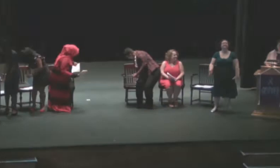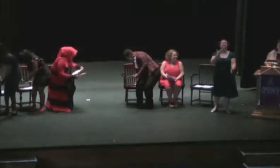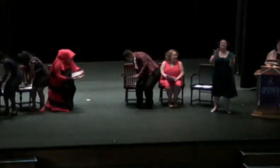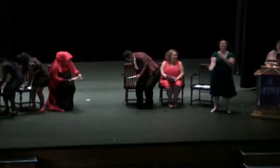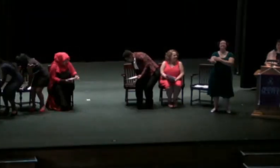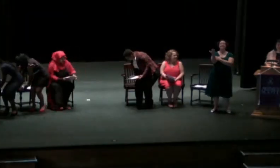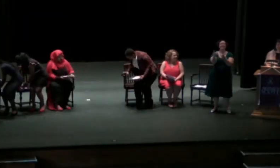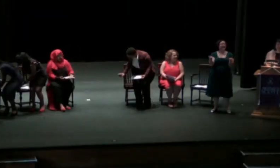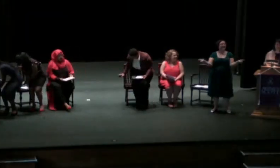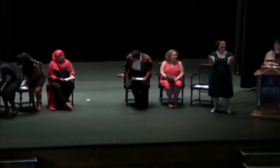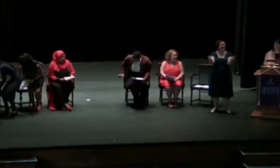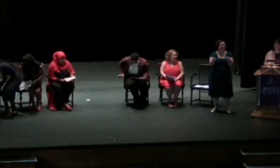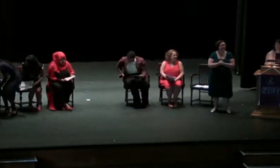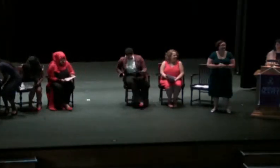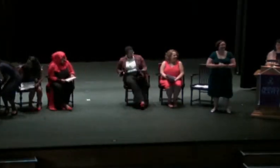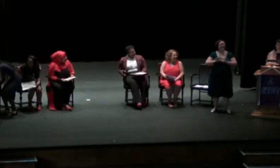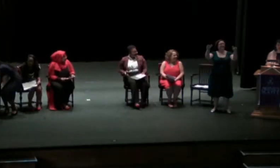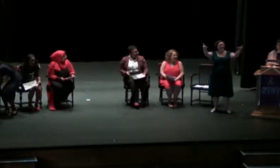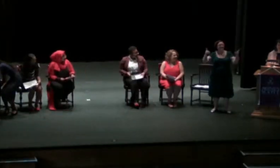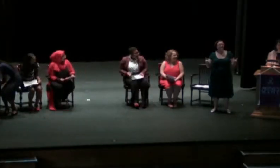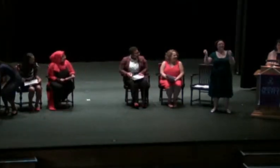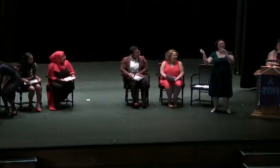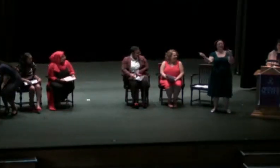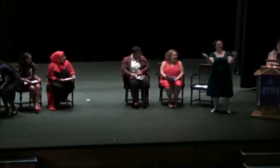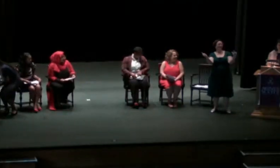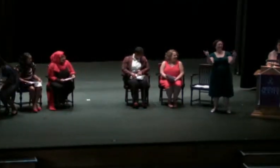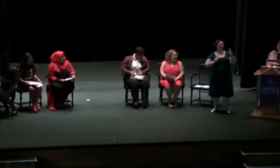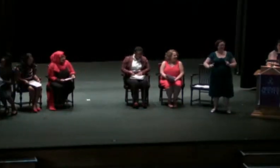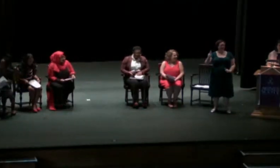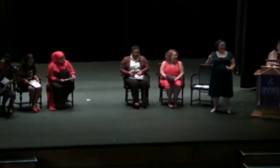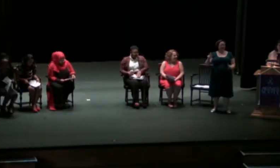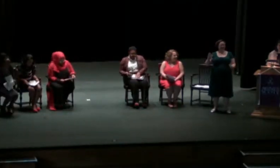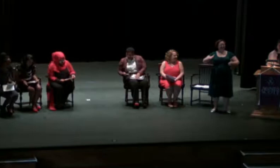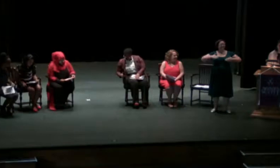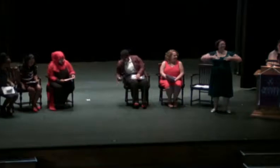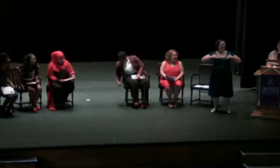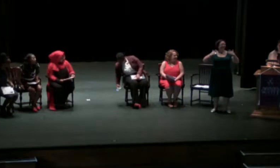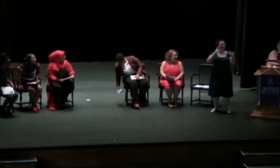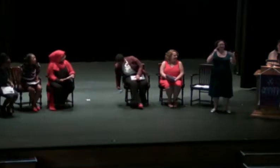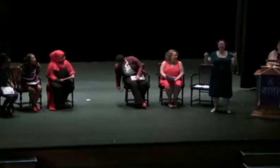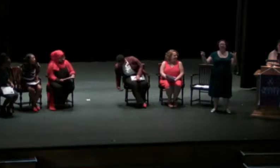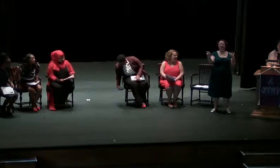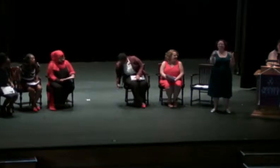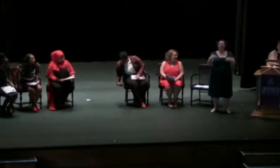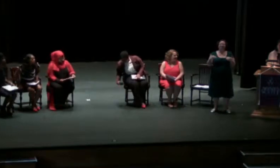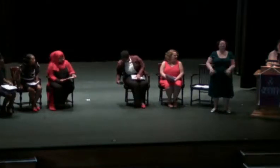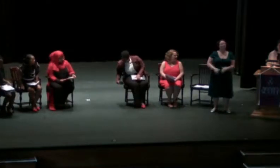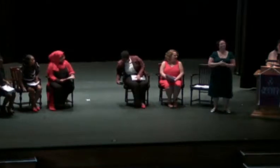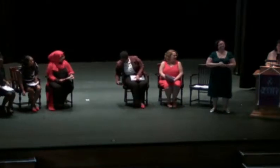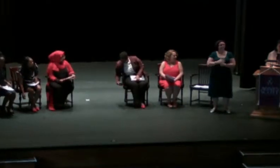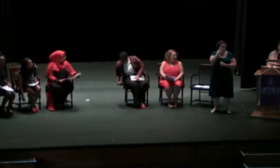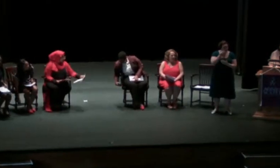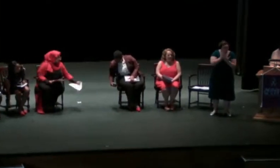Good morning. Welcome, everyone. It's great to see you all. How'd you